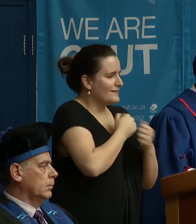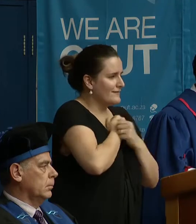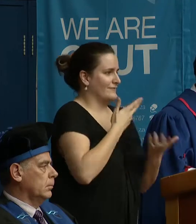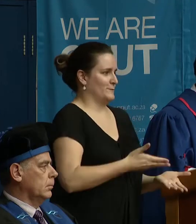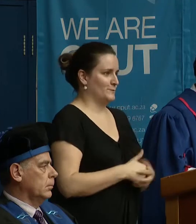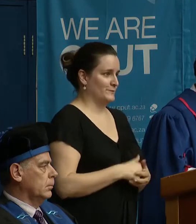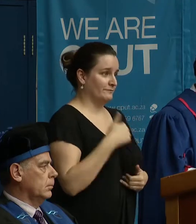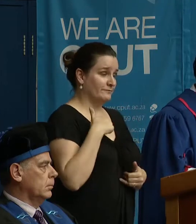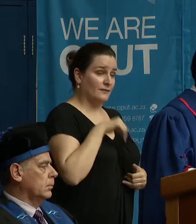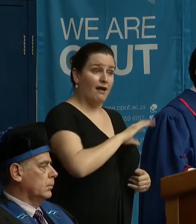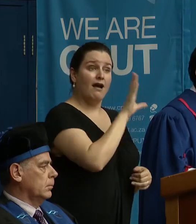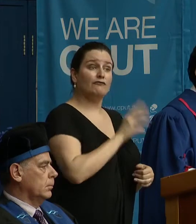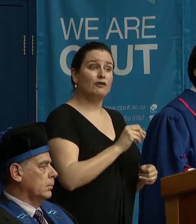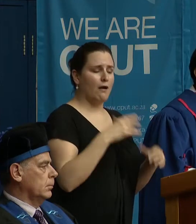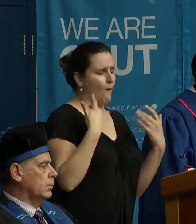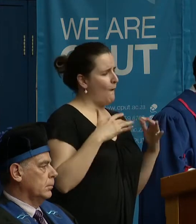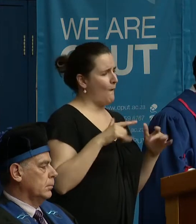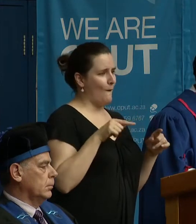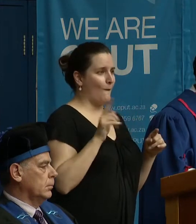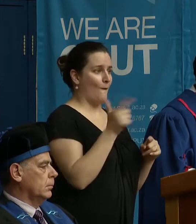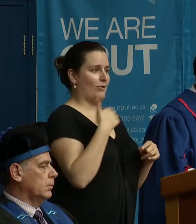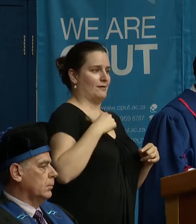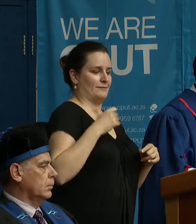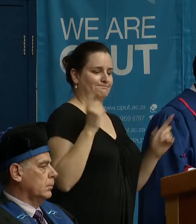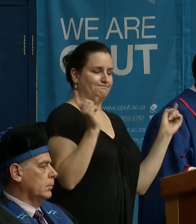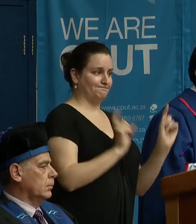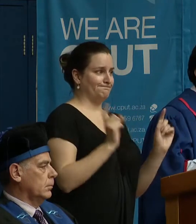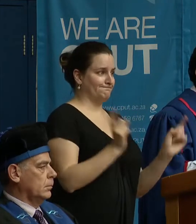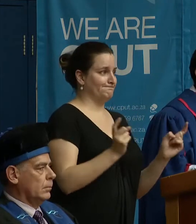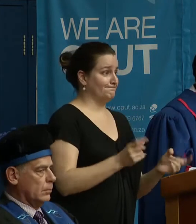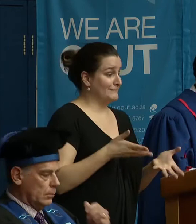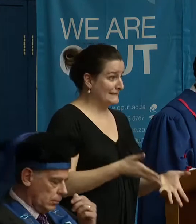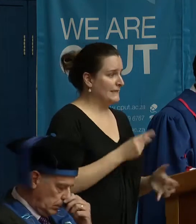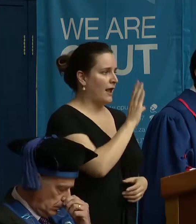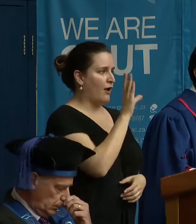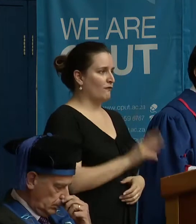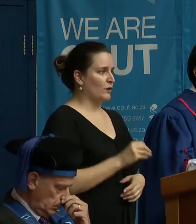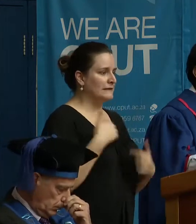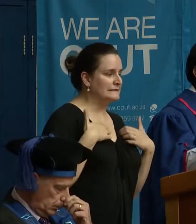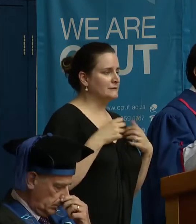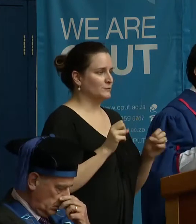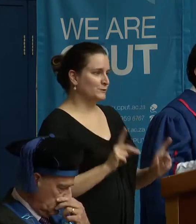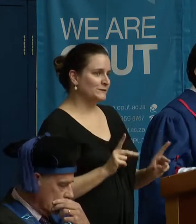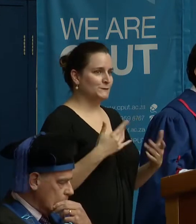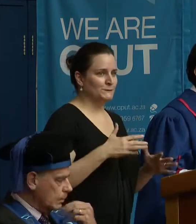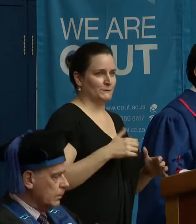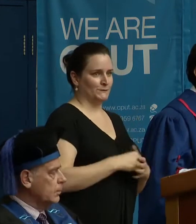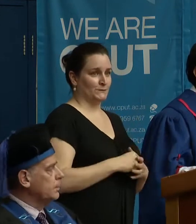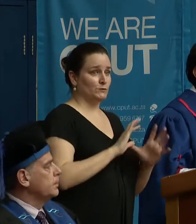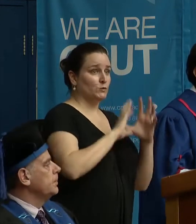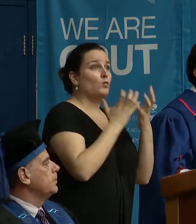continent. Africa is a place where everyone wants to be, and it is teeming with opportunities. People are coming from the rest of